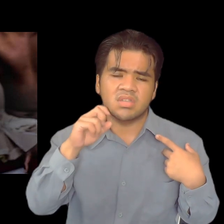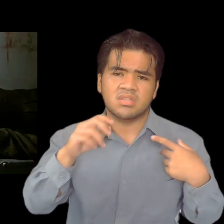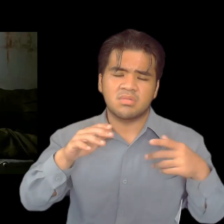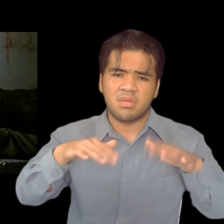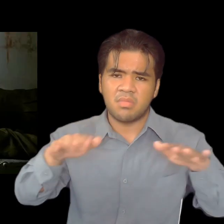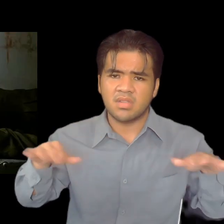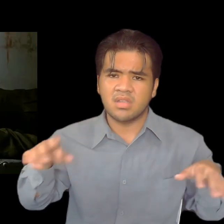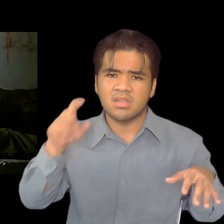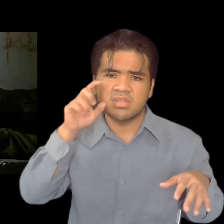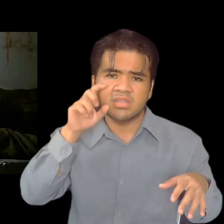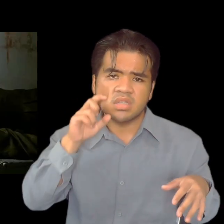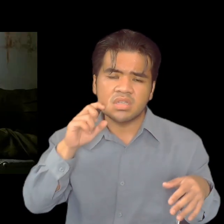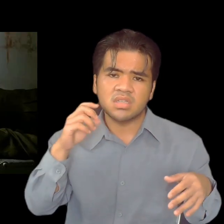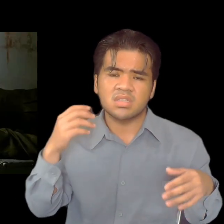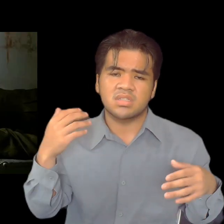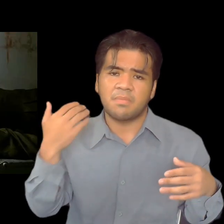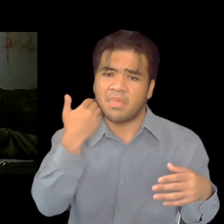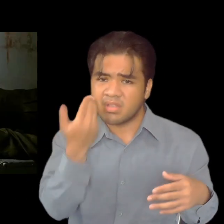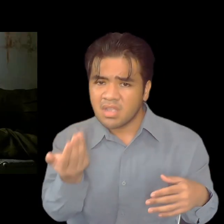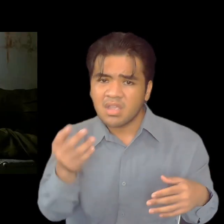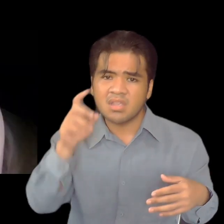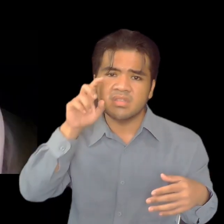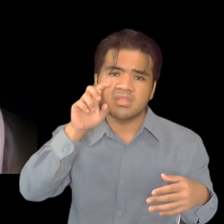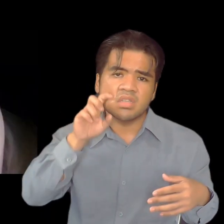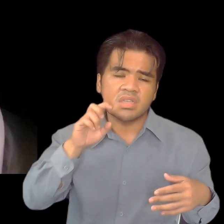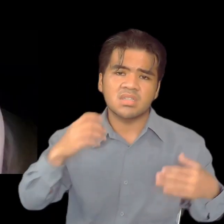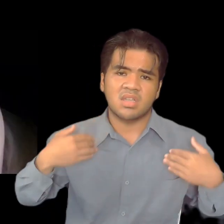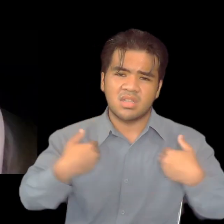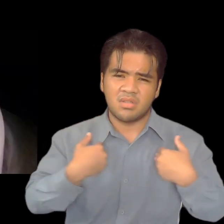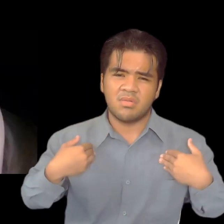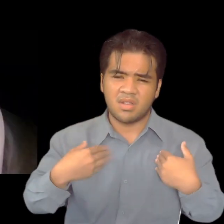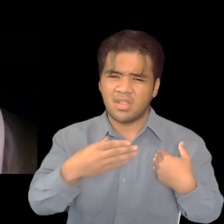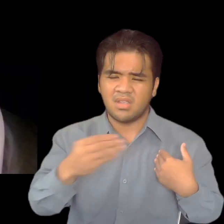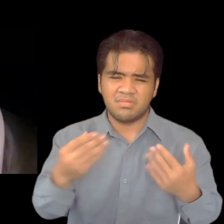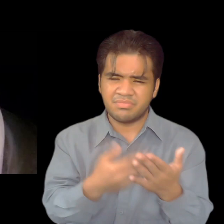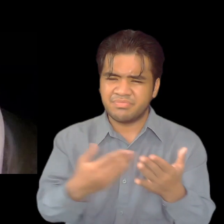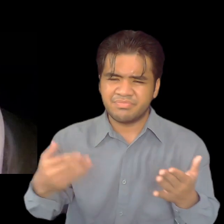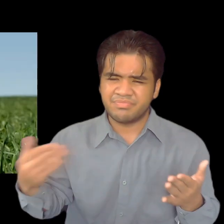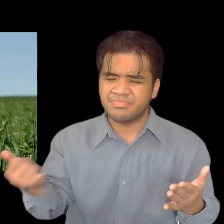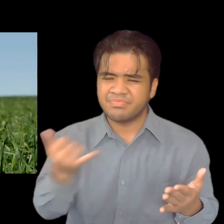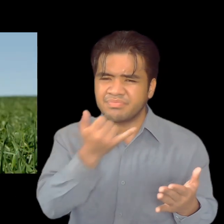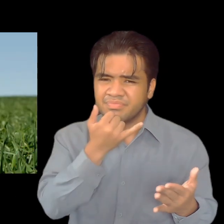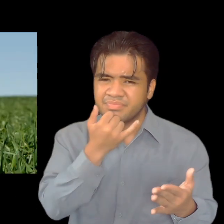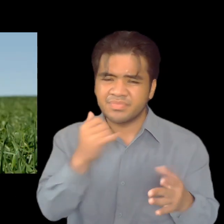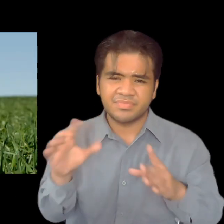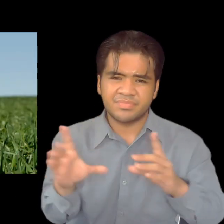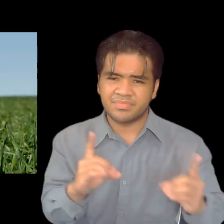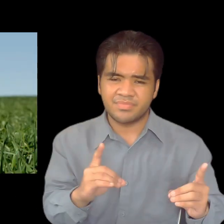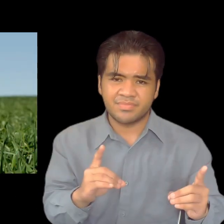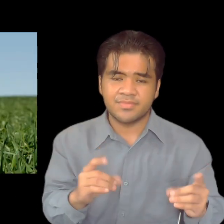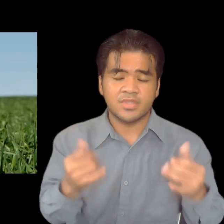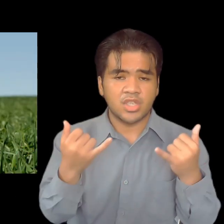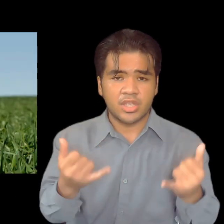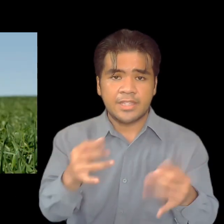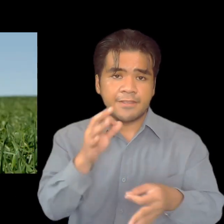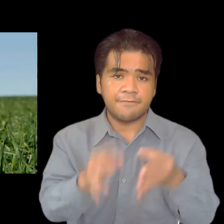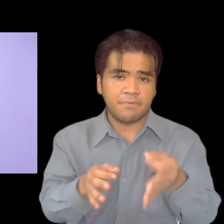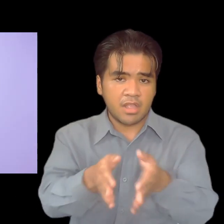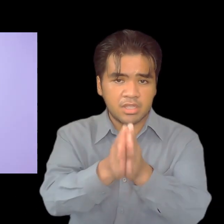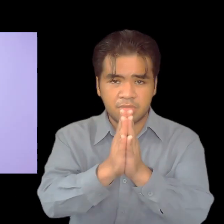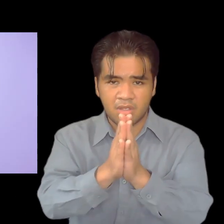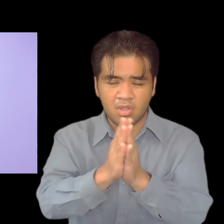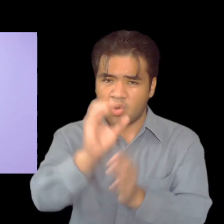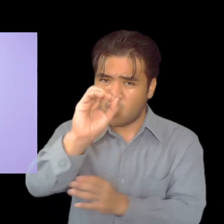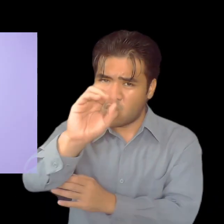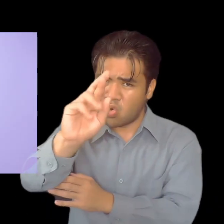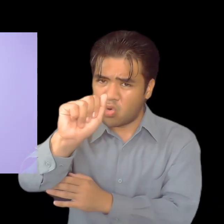child, having sex with a dead corpse, having sex with animals, and all other types of perversions.